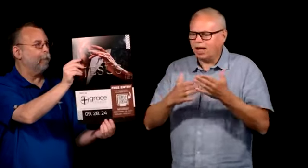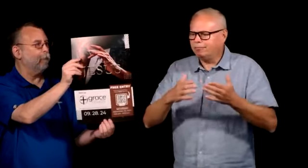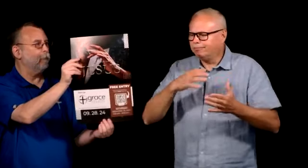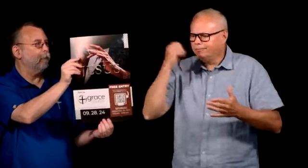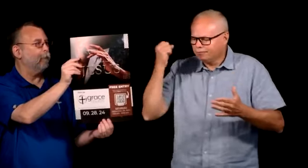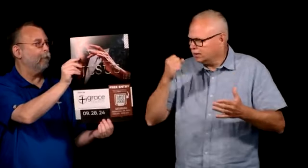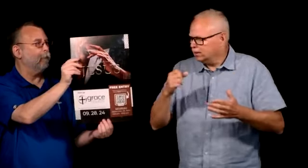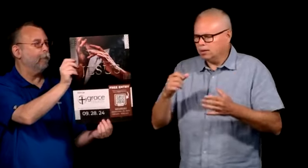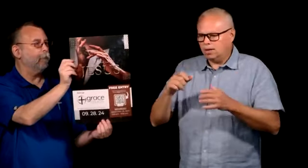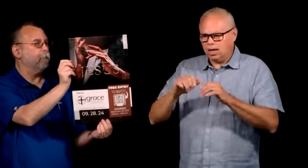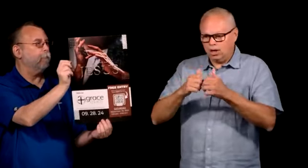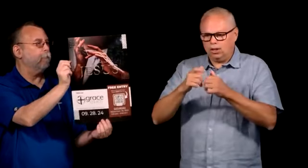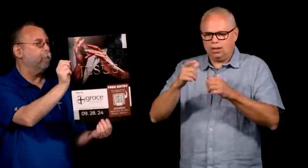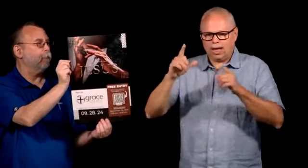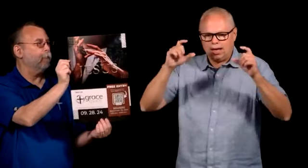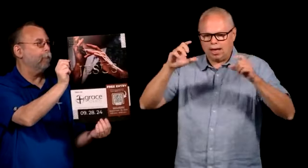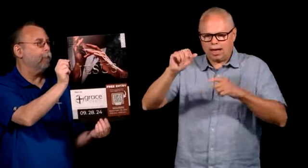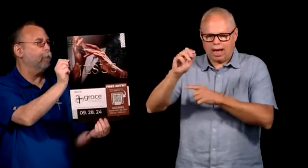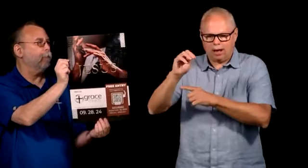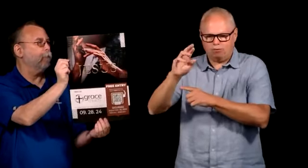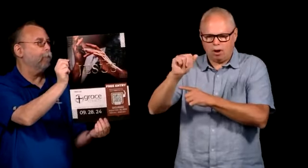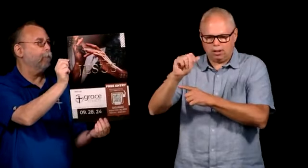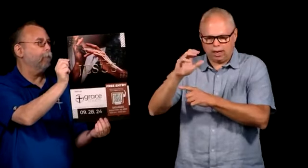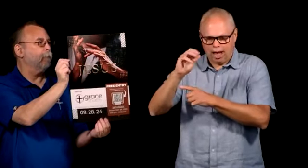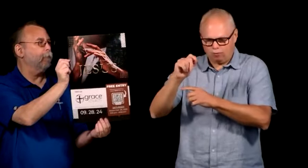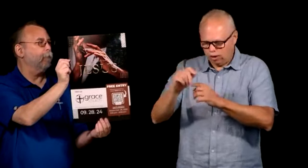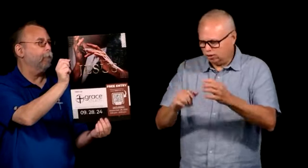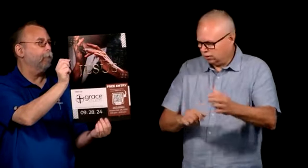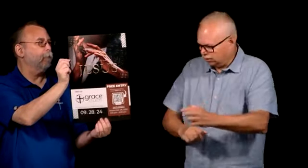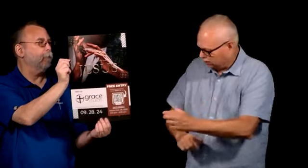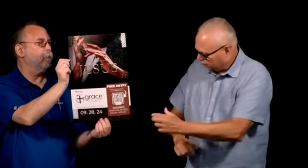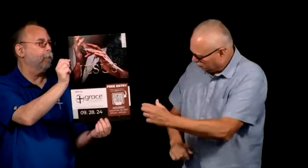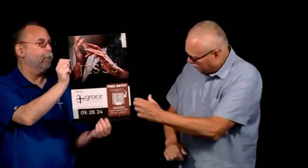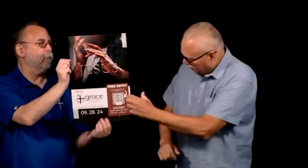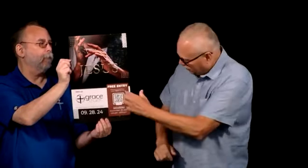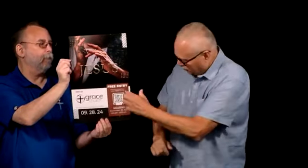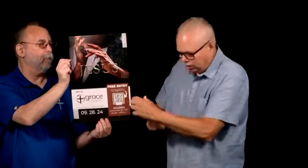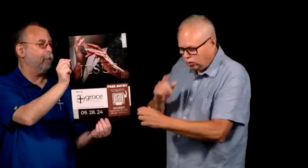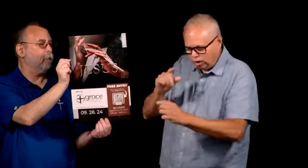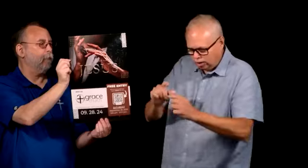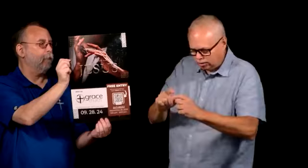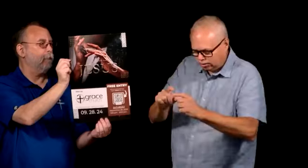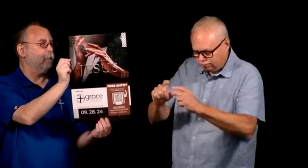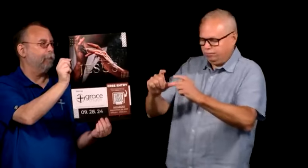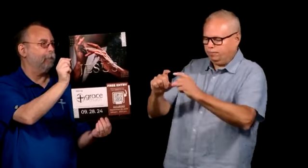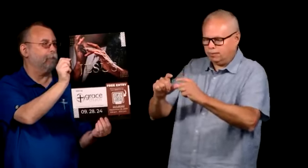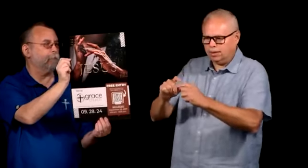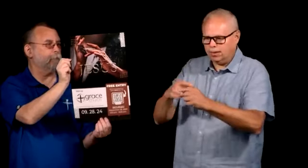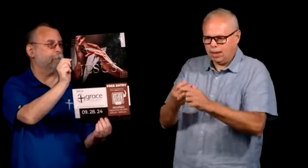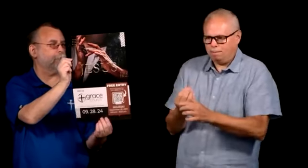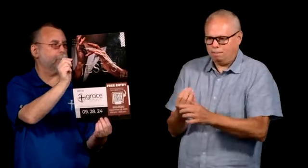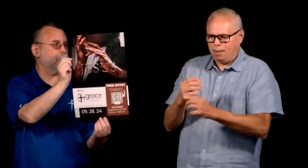There will be some seniors, some younger people, just absolutely all ages. You can register by coming up